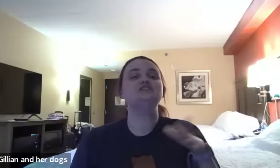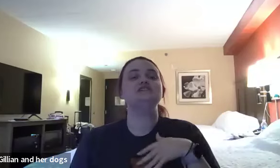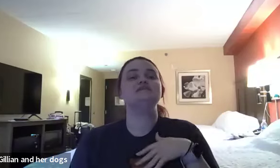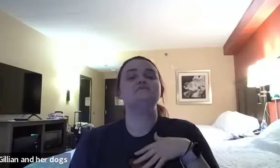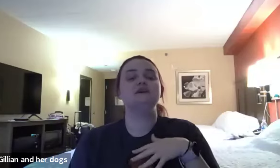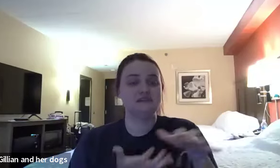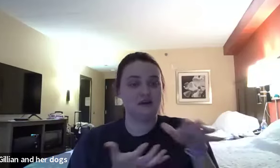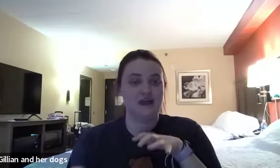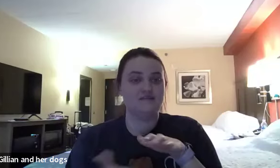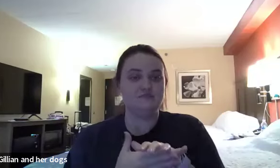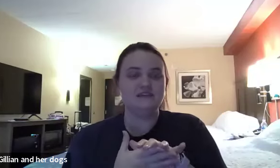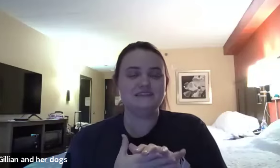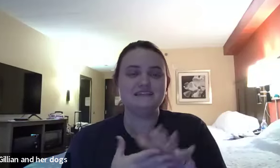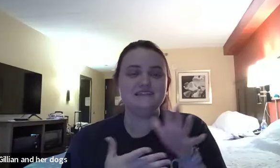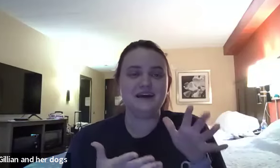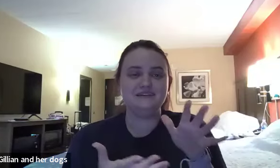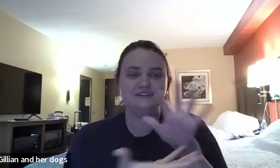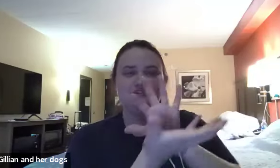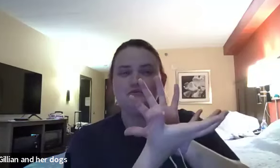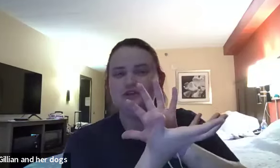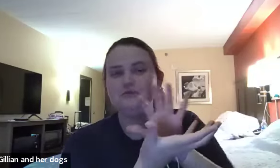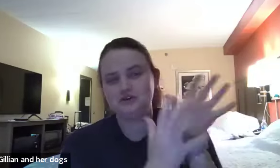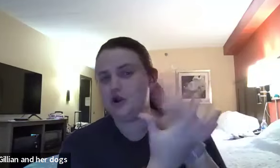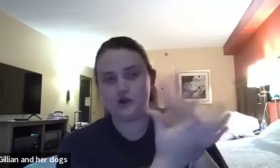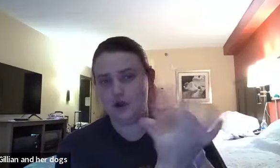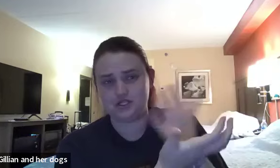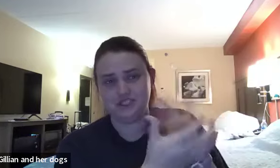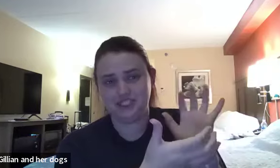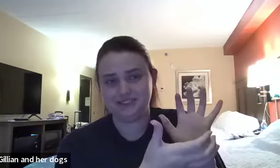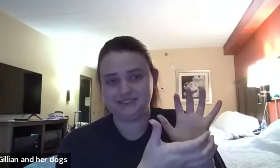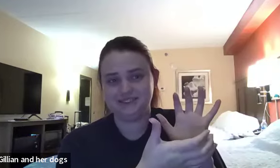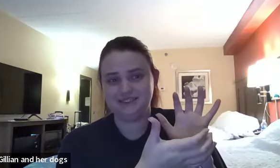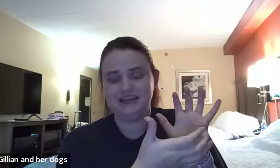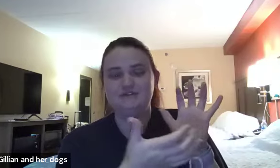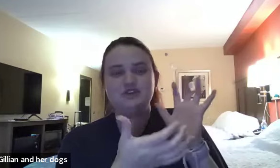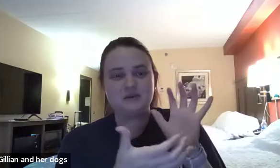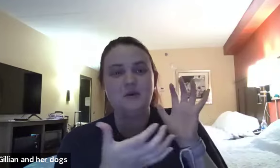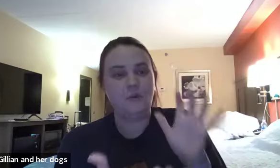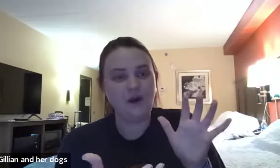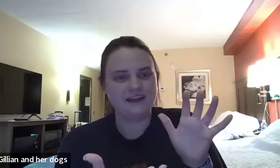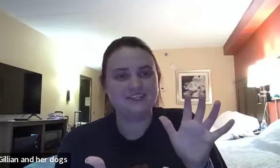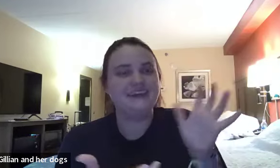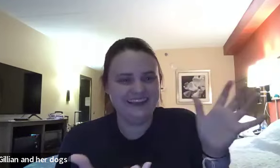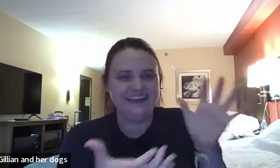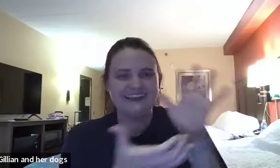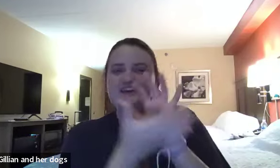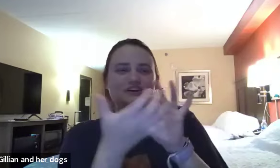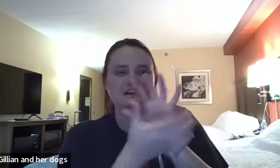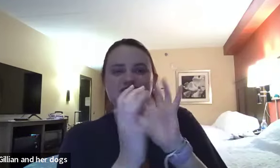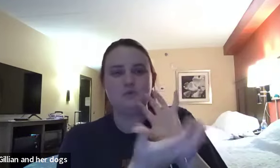just busted out laughing because that's not, you don't put your car in a washer machine. If you're talking about wash, like you're not going to do